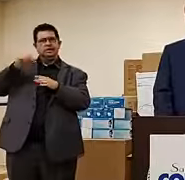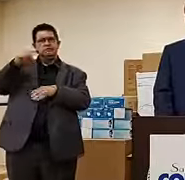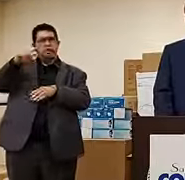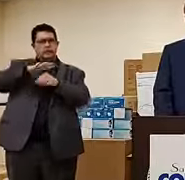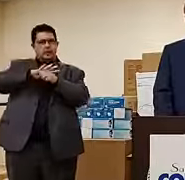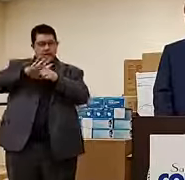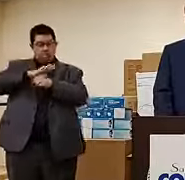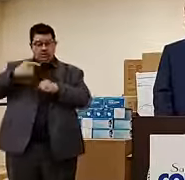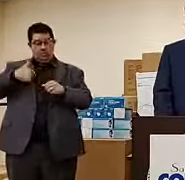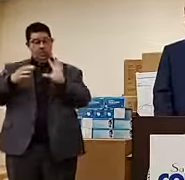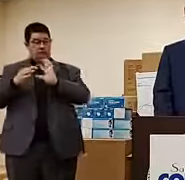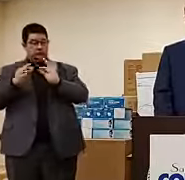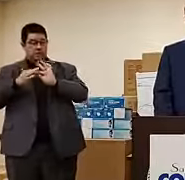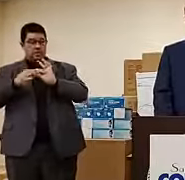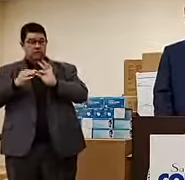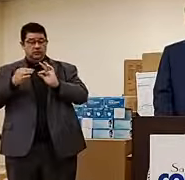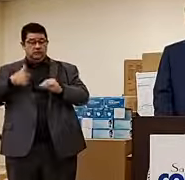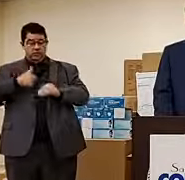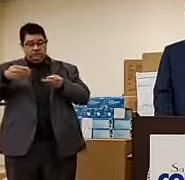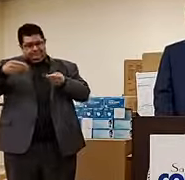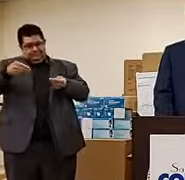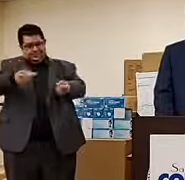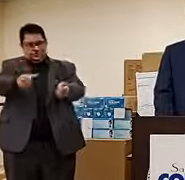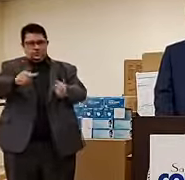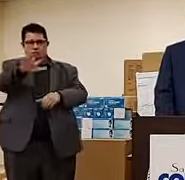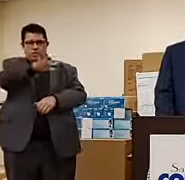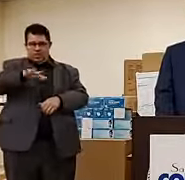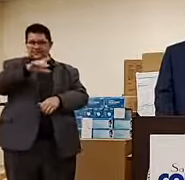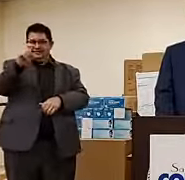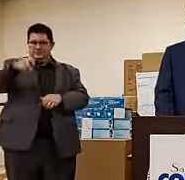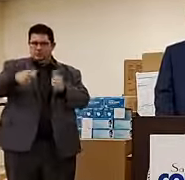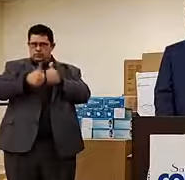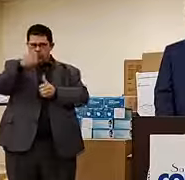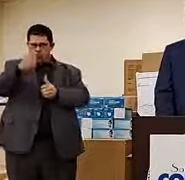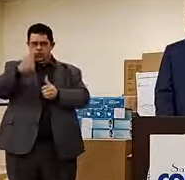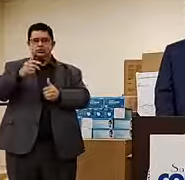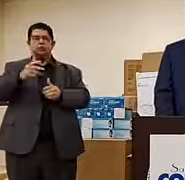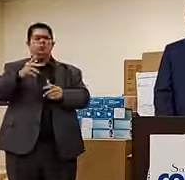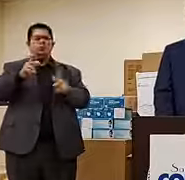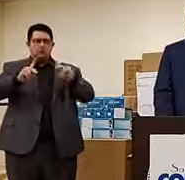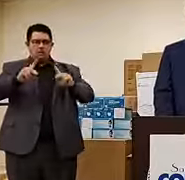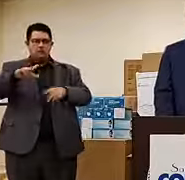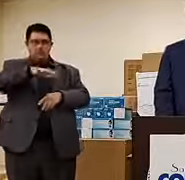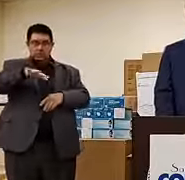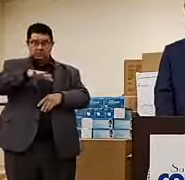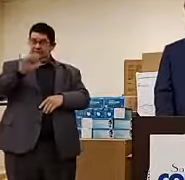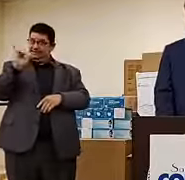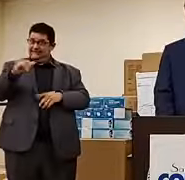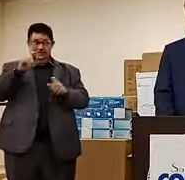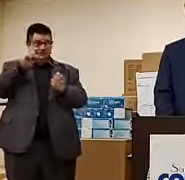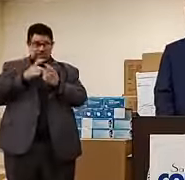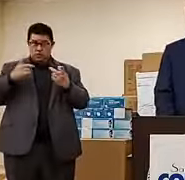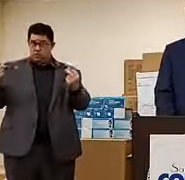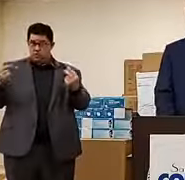spent on the areas that needed it the most, on people and places who needed it the most, and that's exactly what we've done.